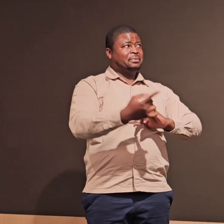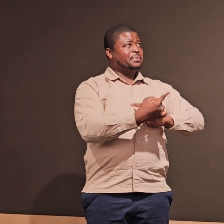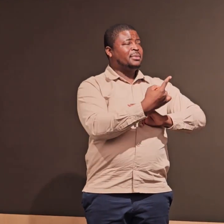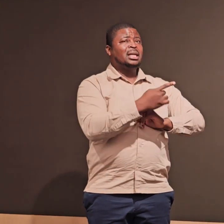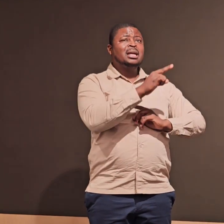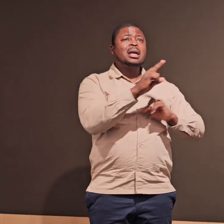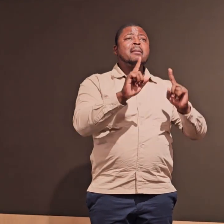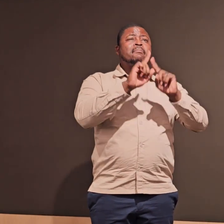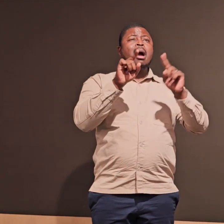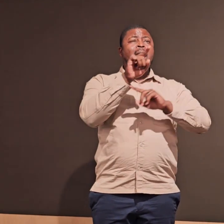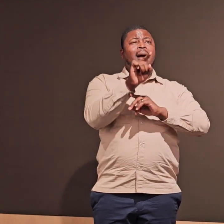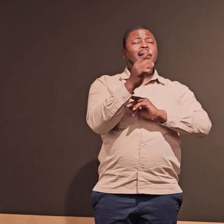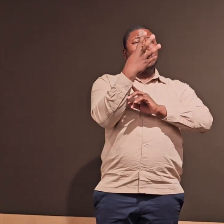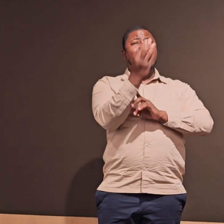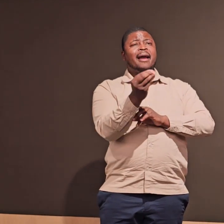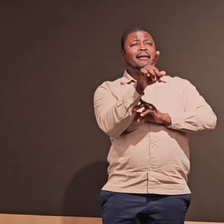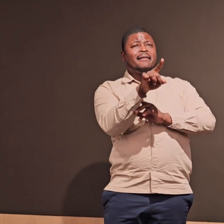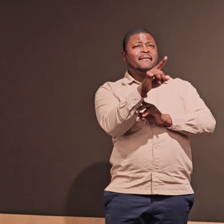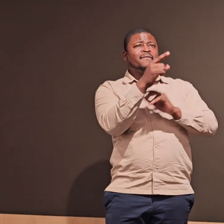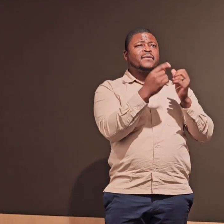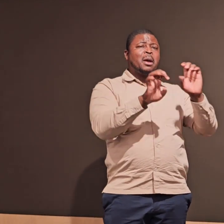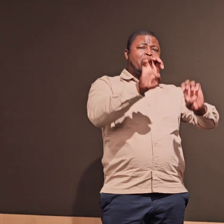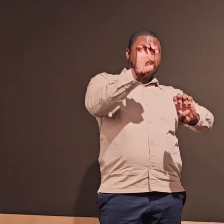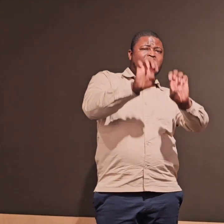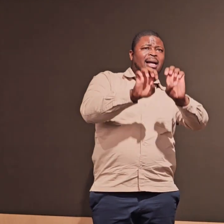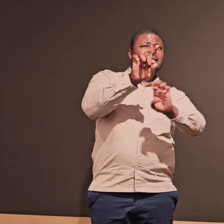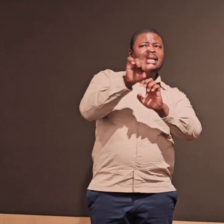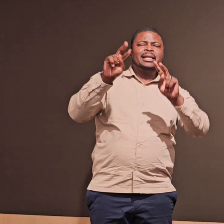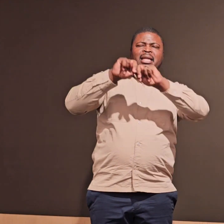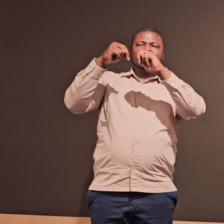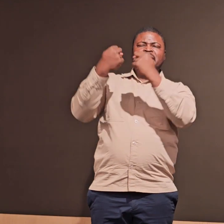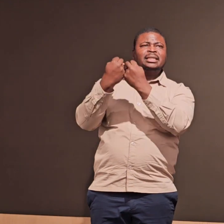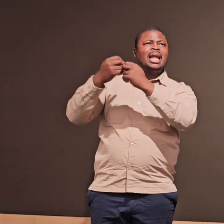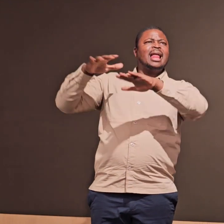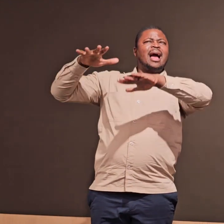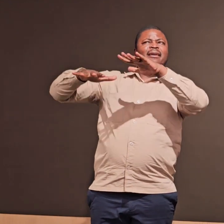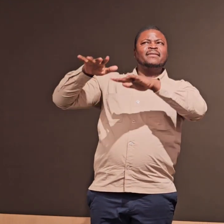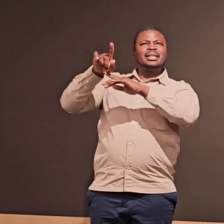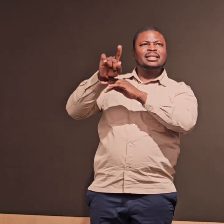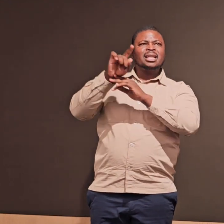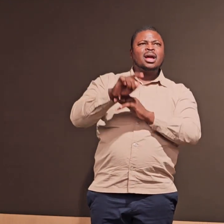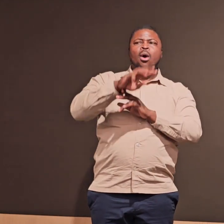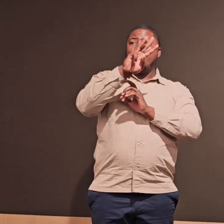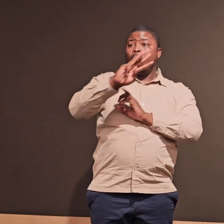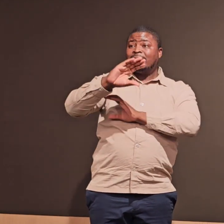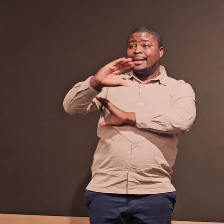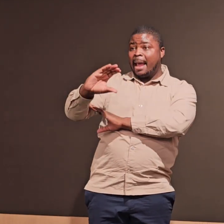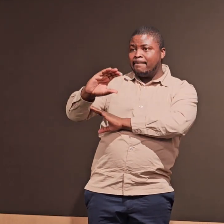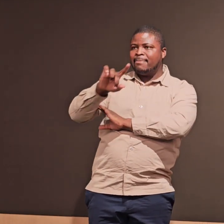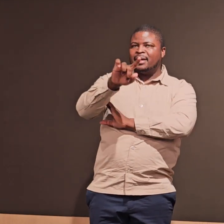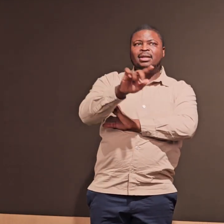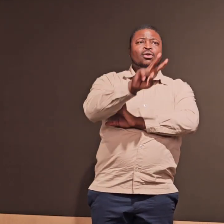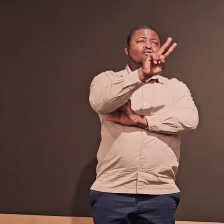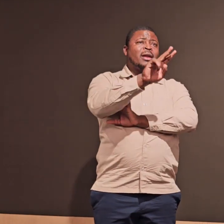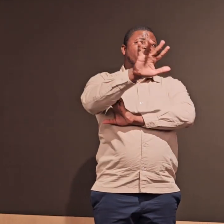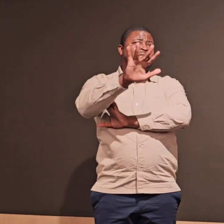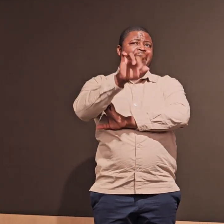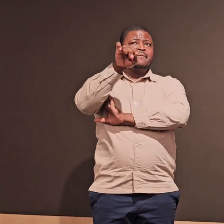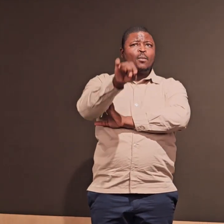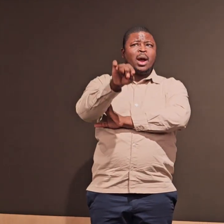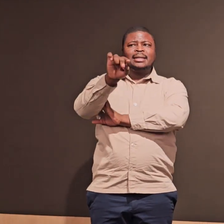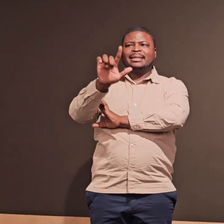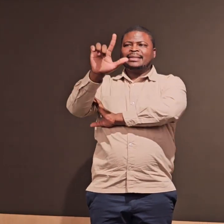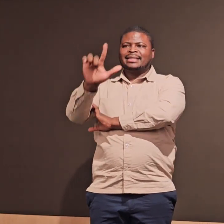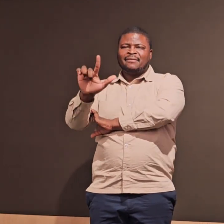also a need to measure against the national average. The Western Cape was at 25.7 when it comes